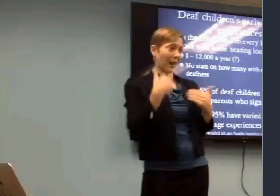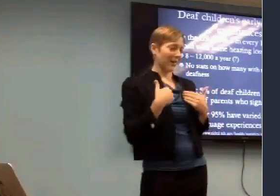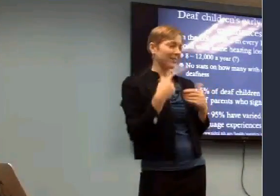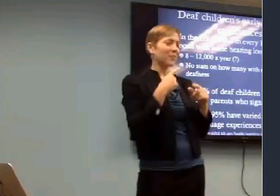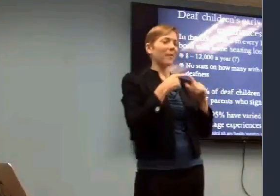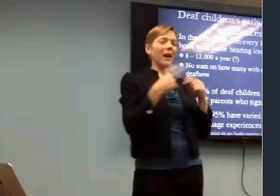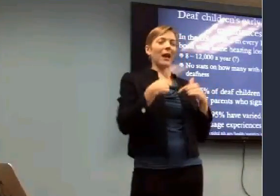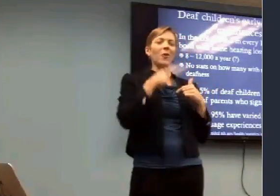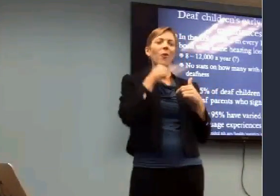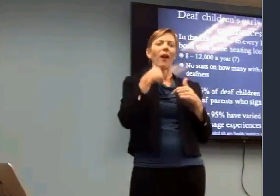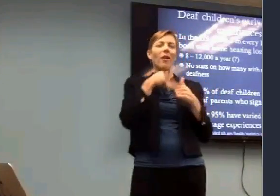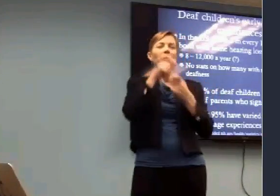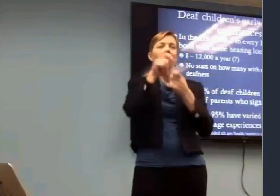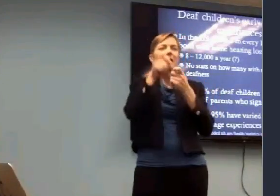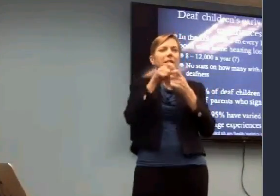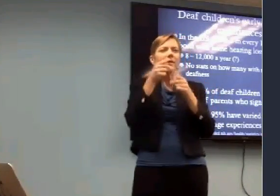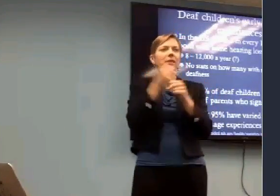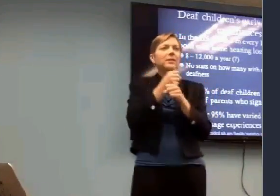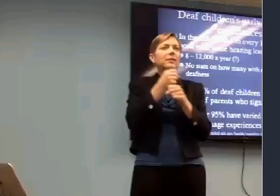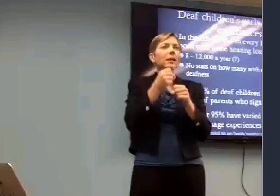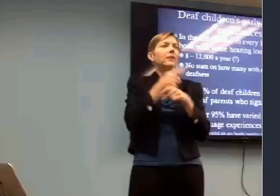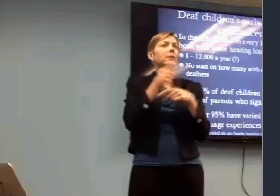Now, I don't have it, but maybe one of you does.